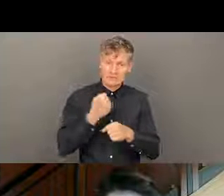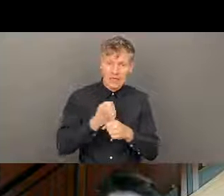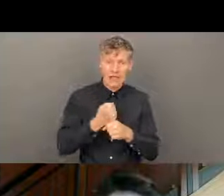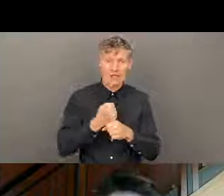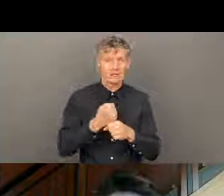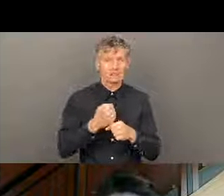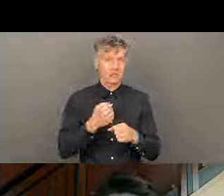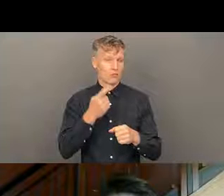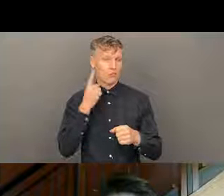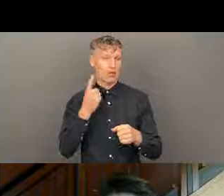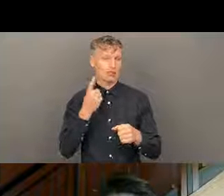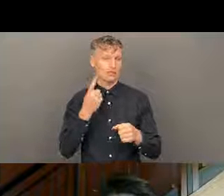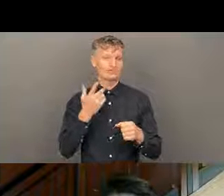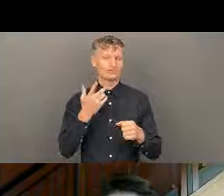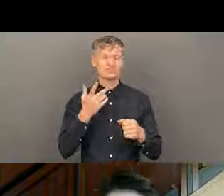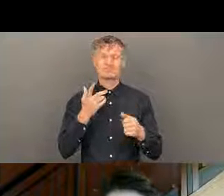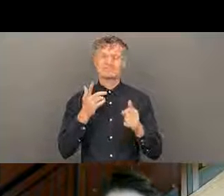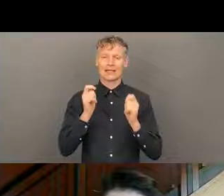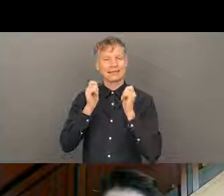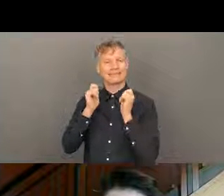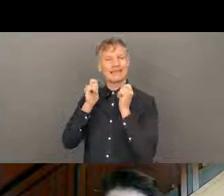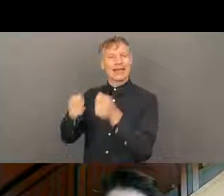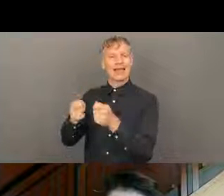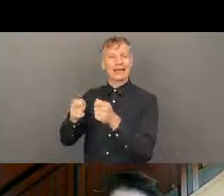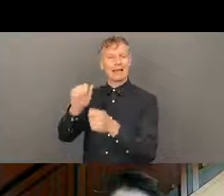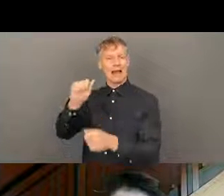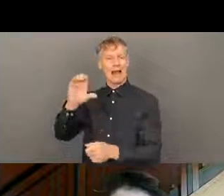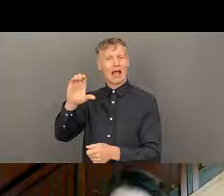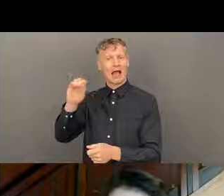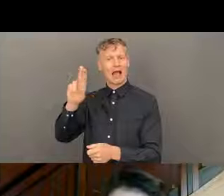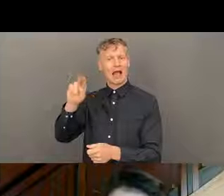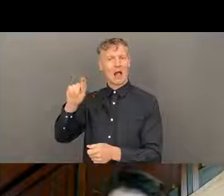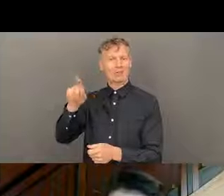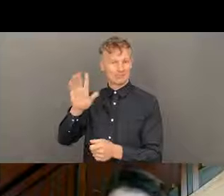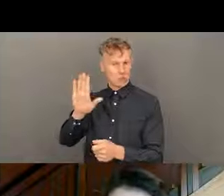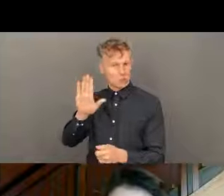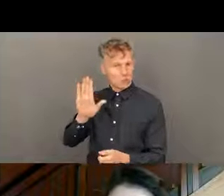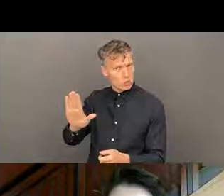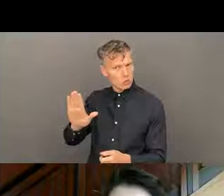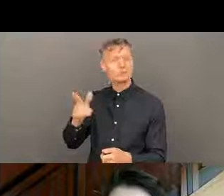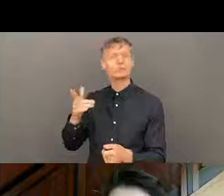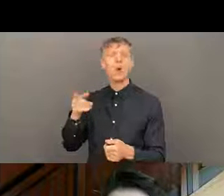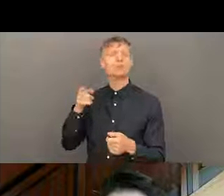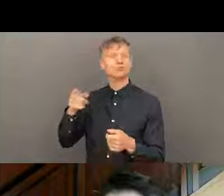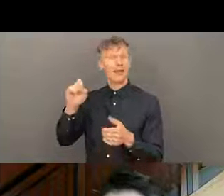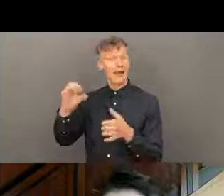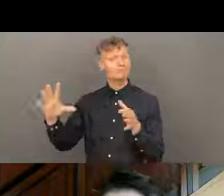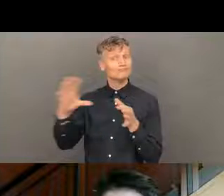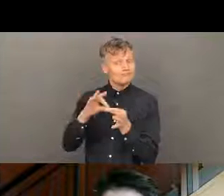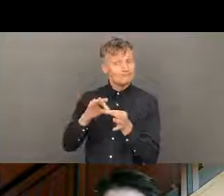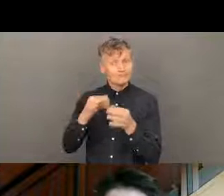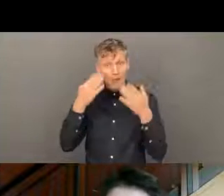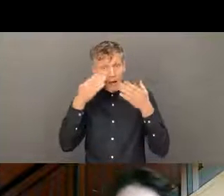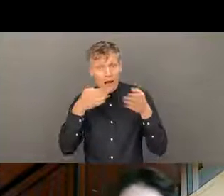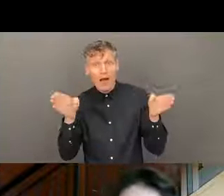account. In this way, she was able to share our tools and access